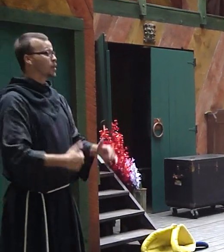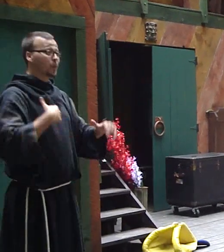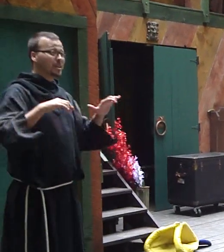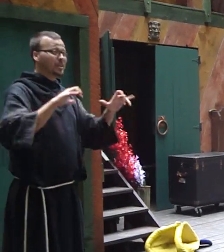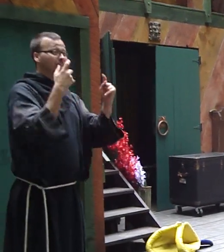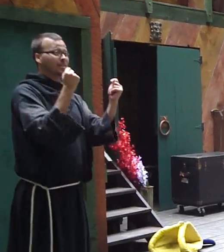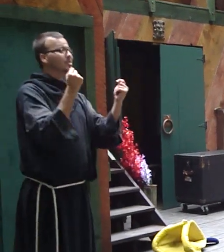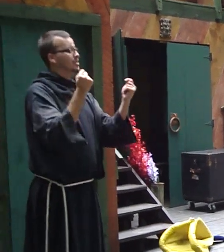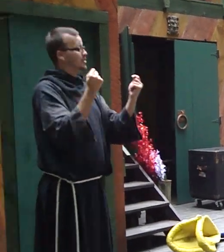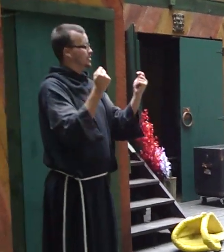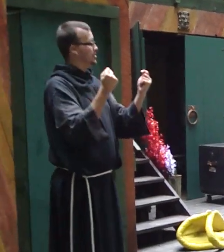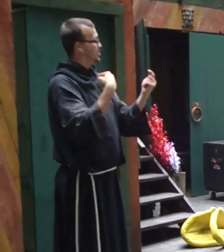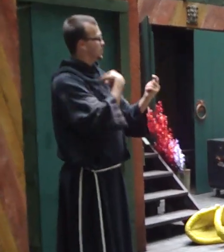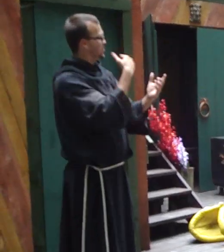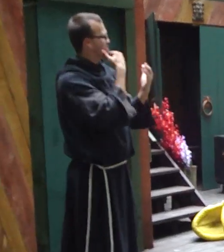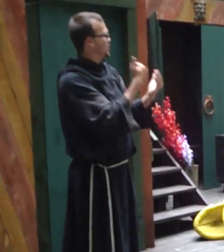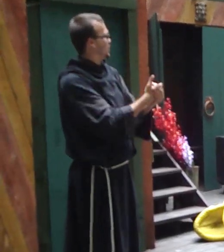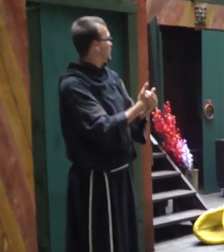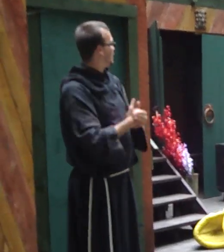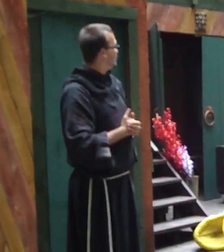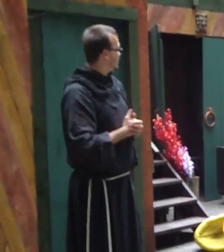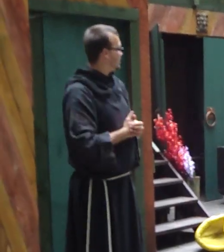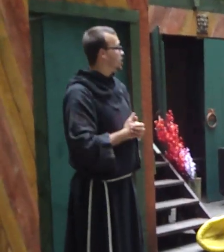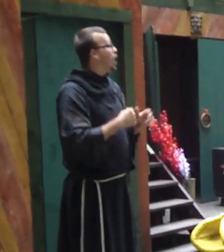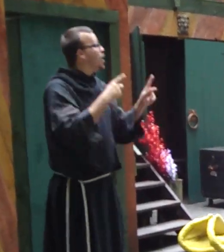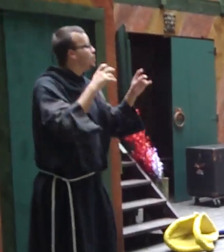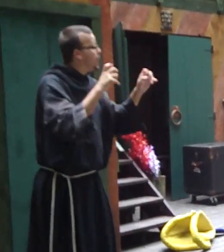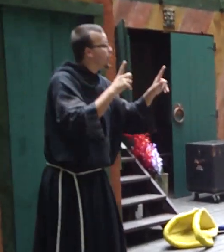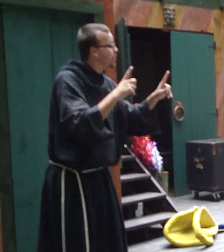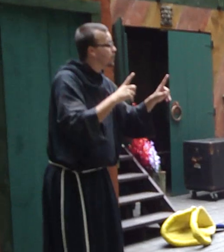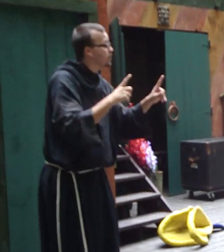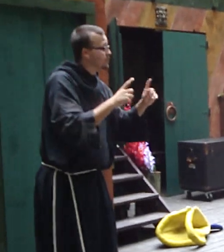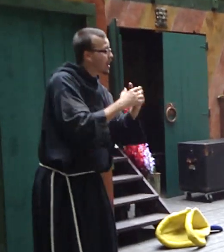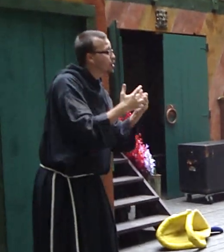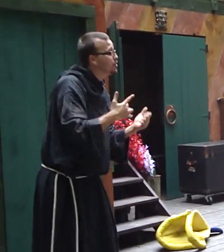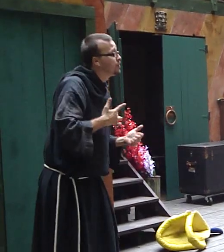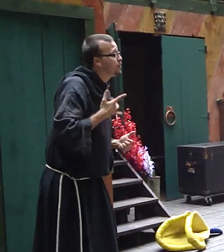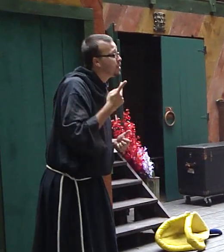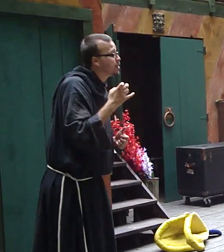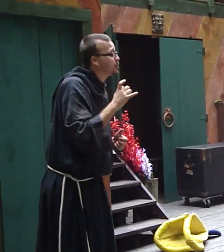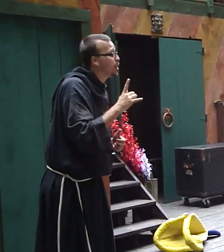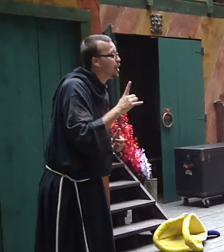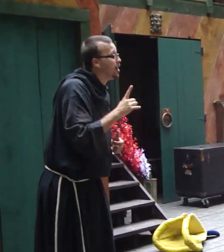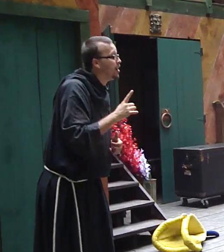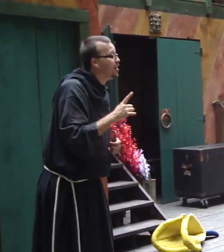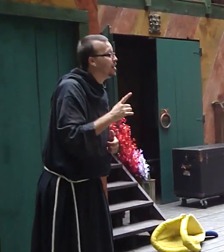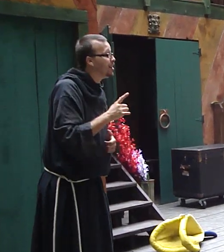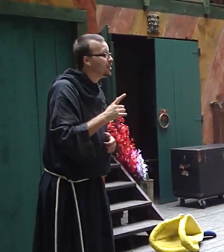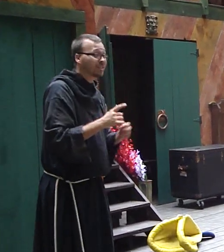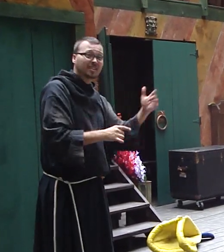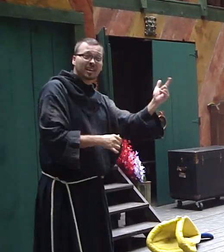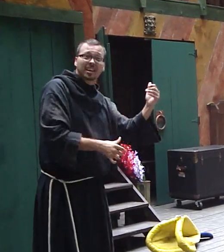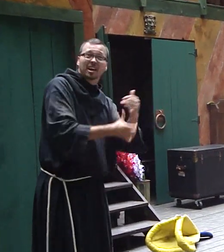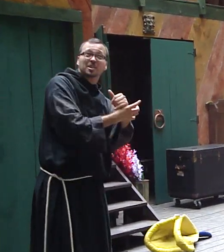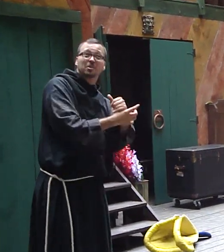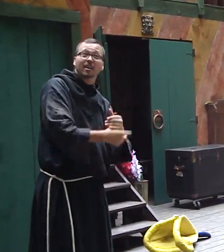did it! We were so good! We were so good! Paul! How are you feeling, Paul?